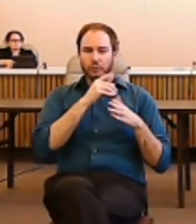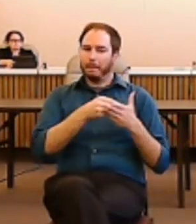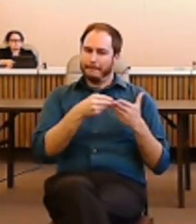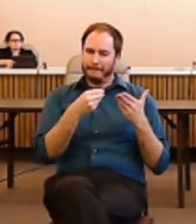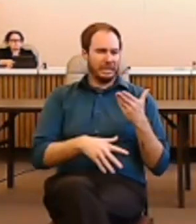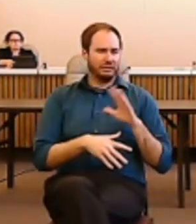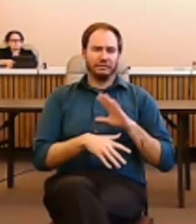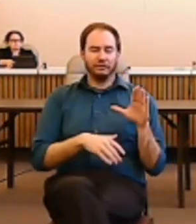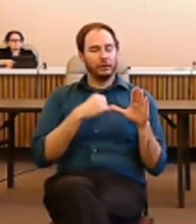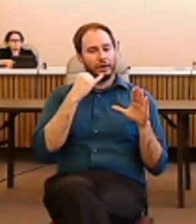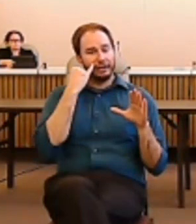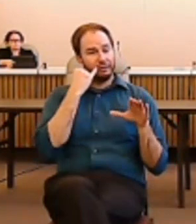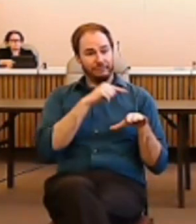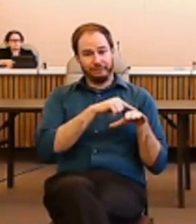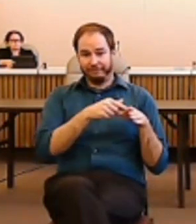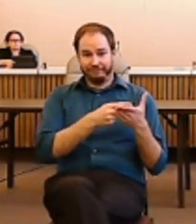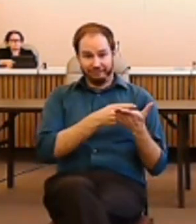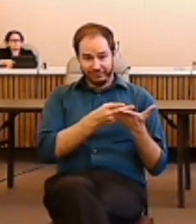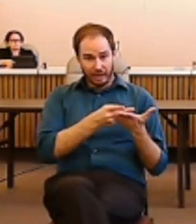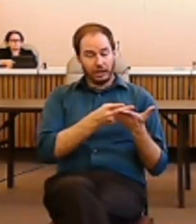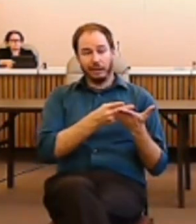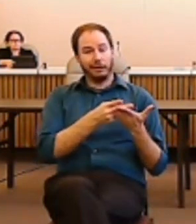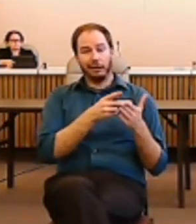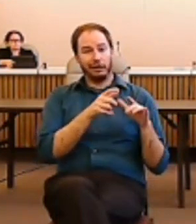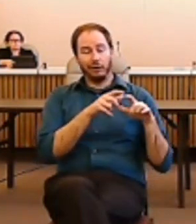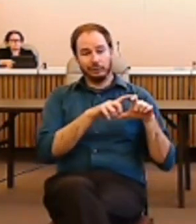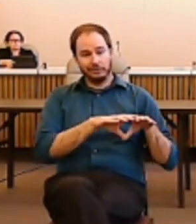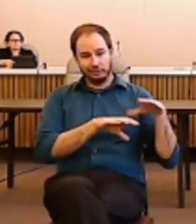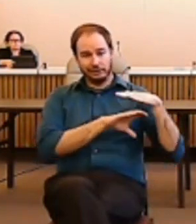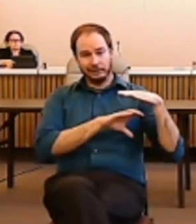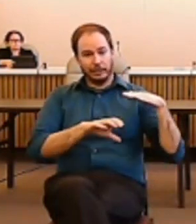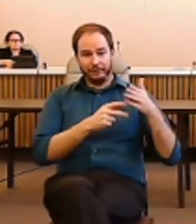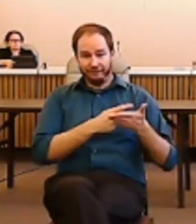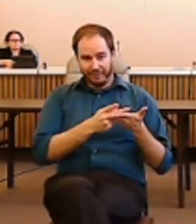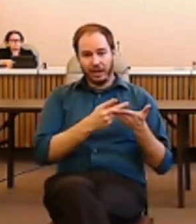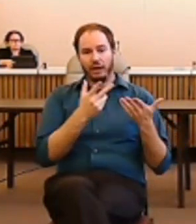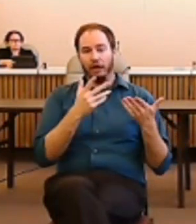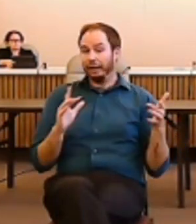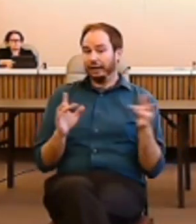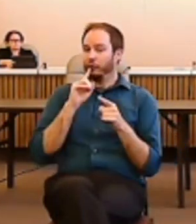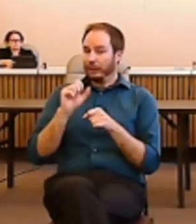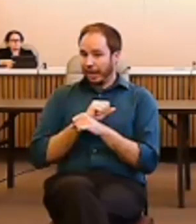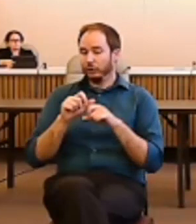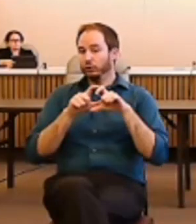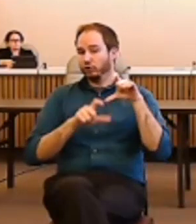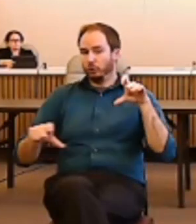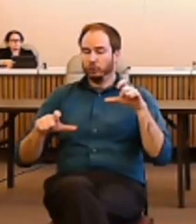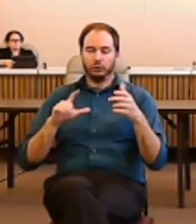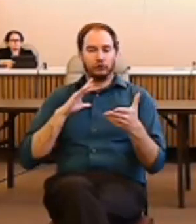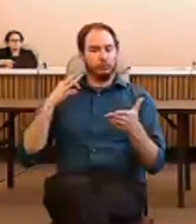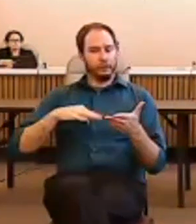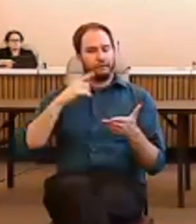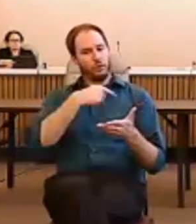the ability, if their leach fields fail, if their septic systems fail, for them to be able to connect to a sewer is very